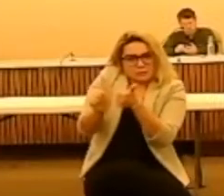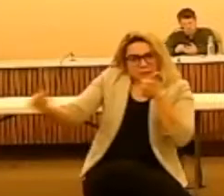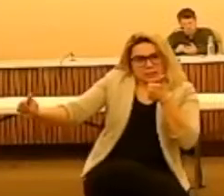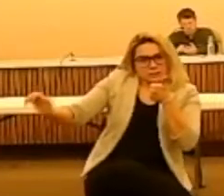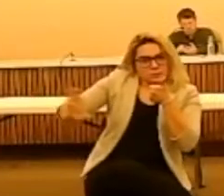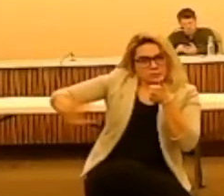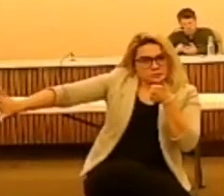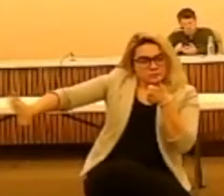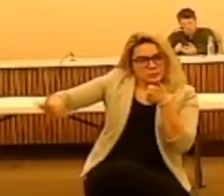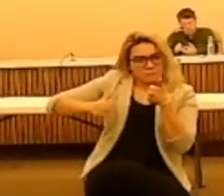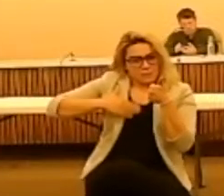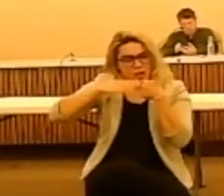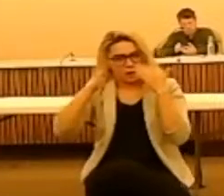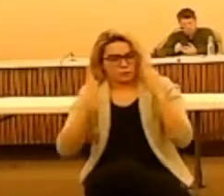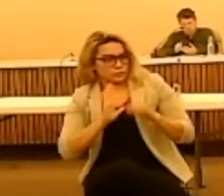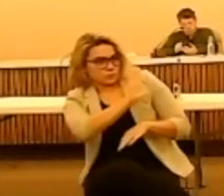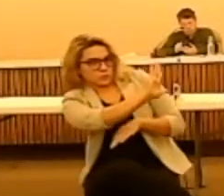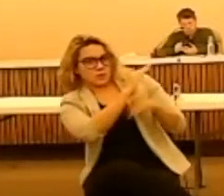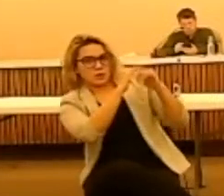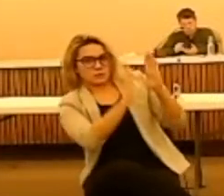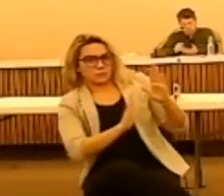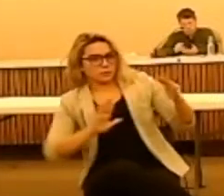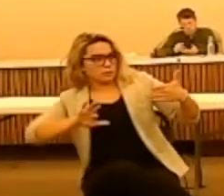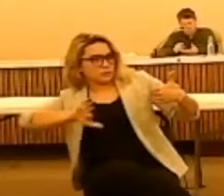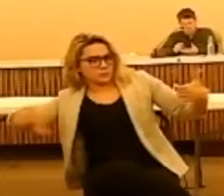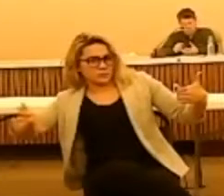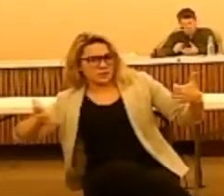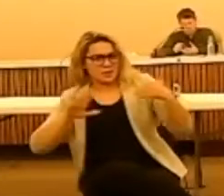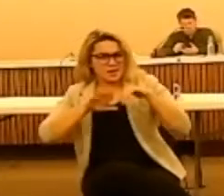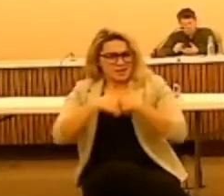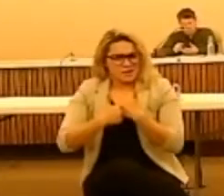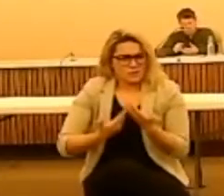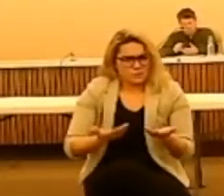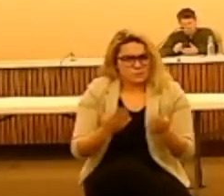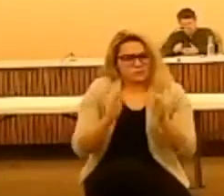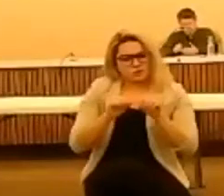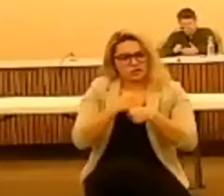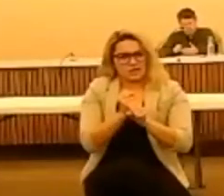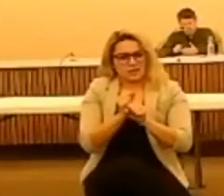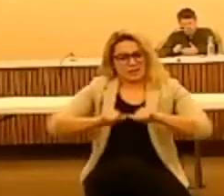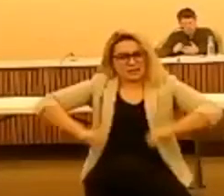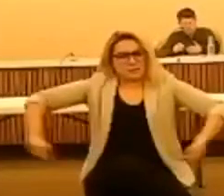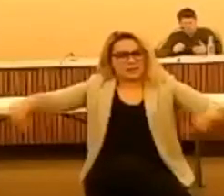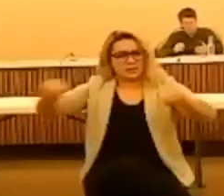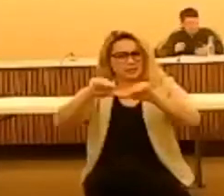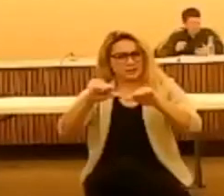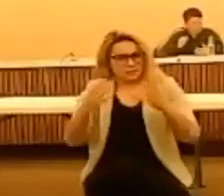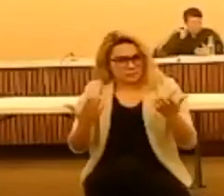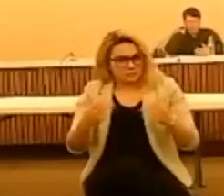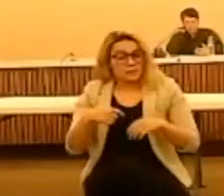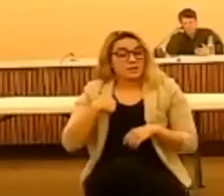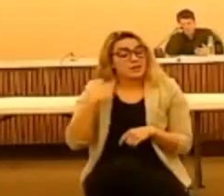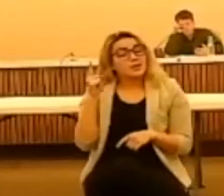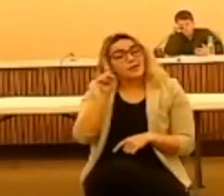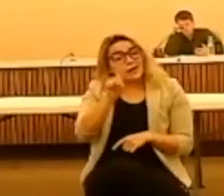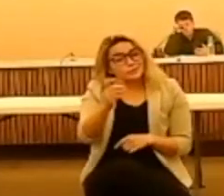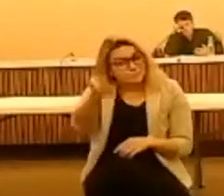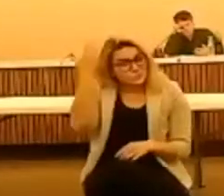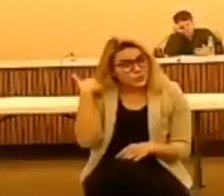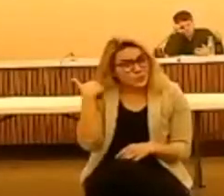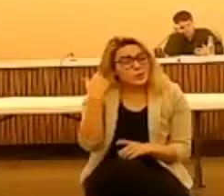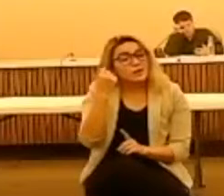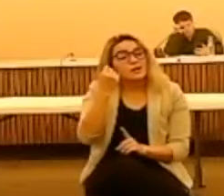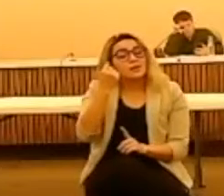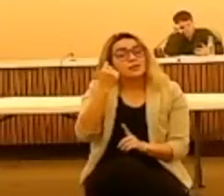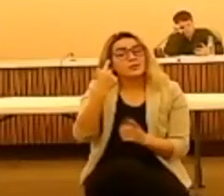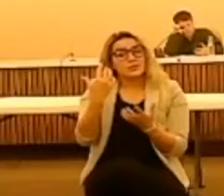the apartments to our houses? And I've asked this before, but if at all